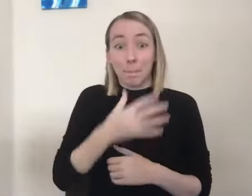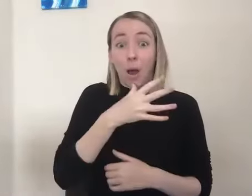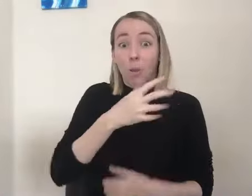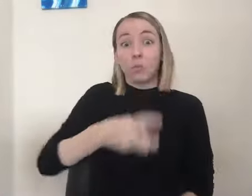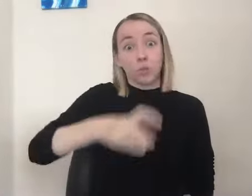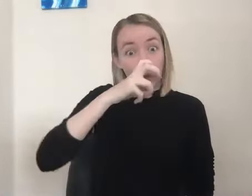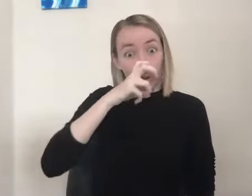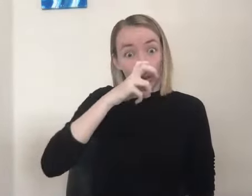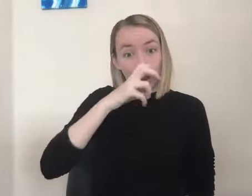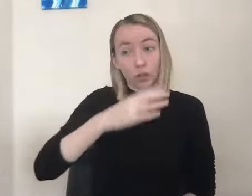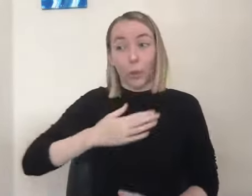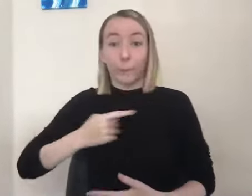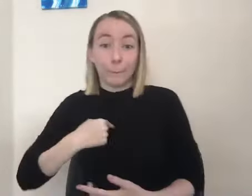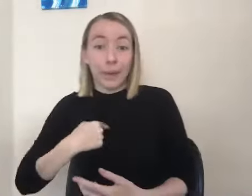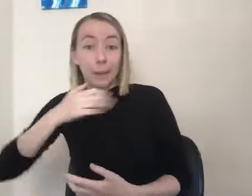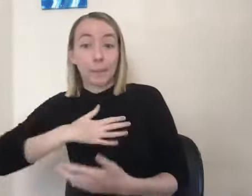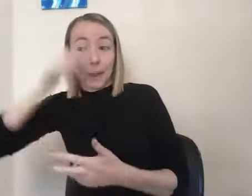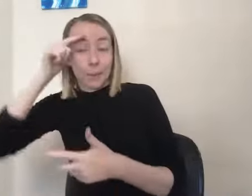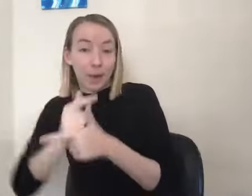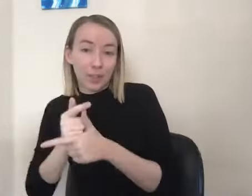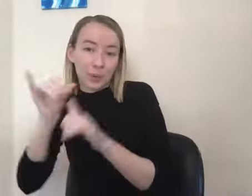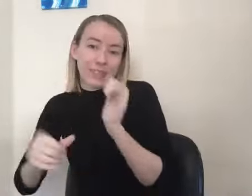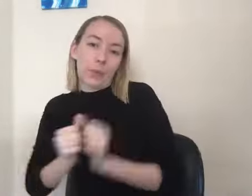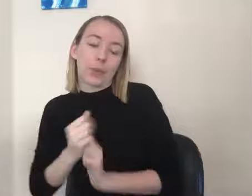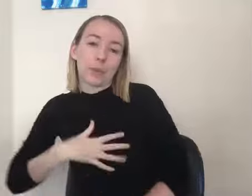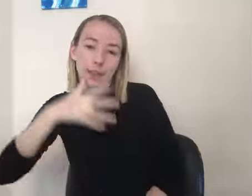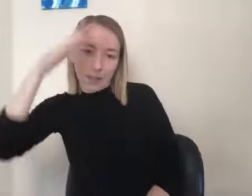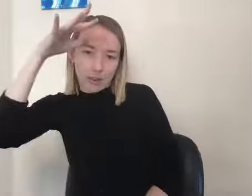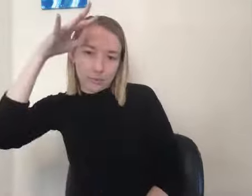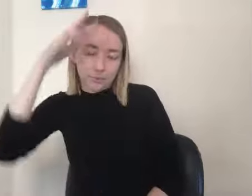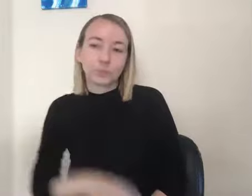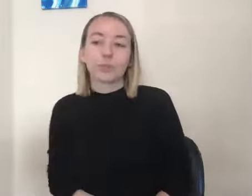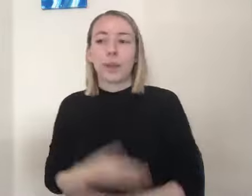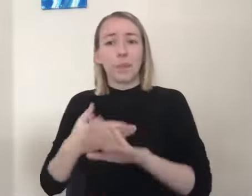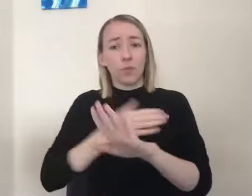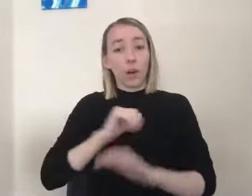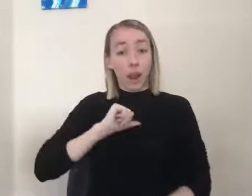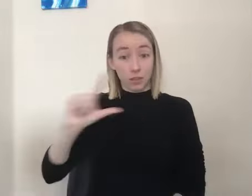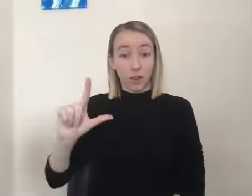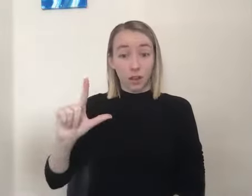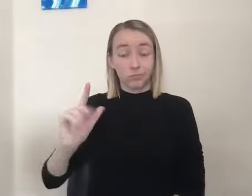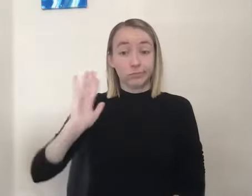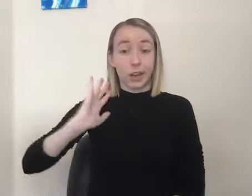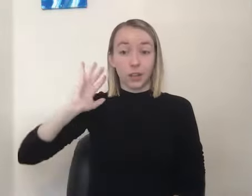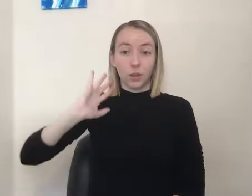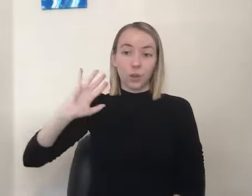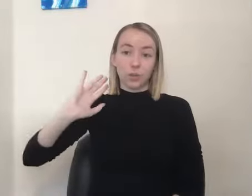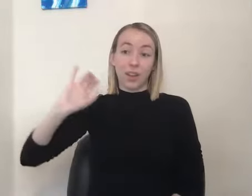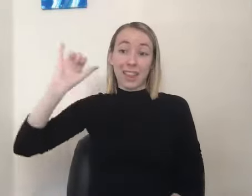rules and regulations the way my mother did. So my brother and I stayed with my dad, and my mother went away with my